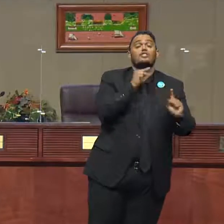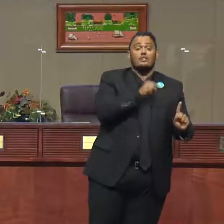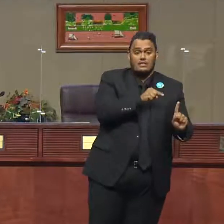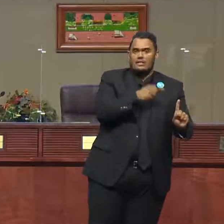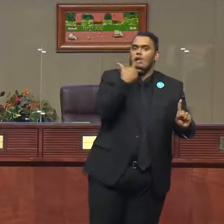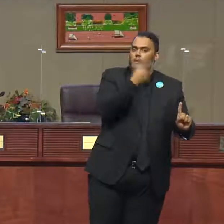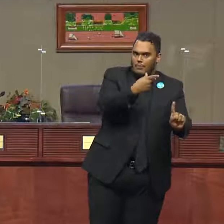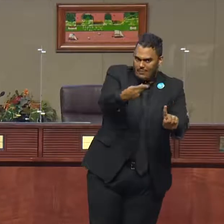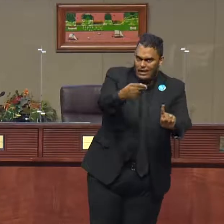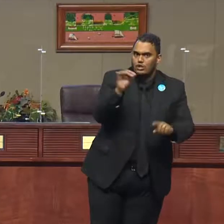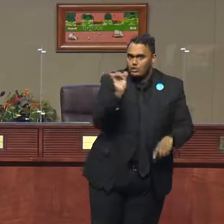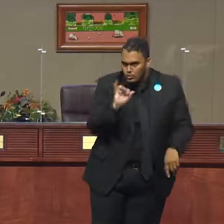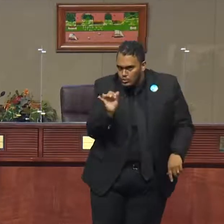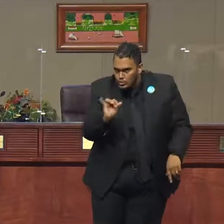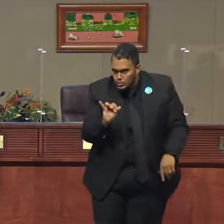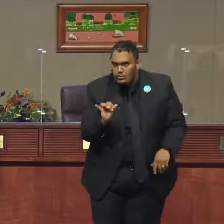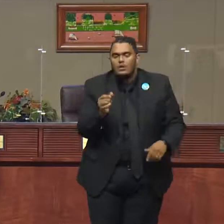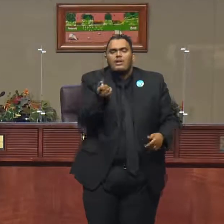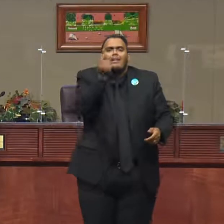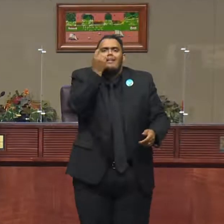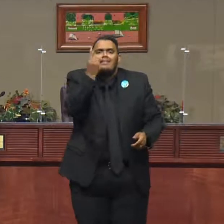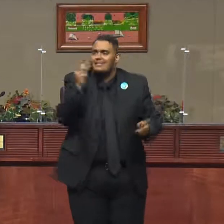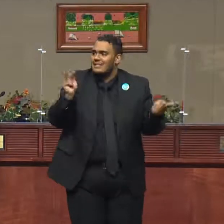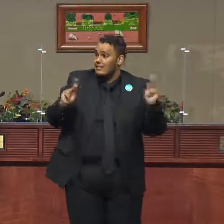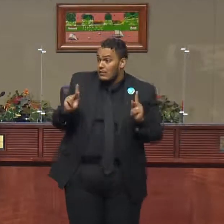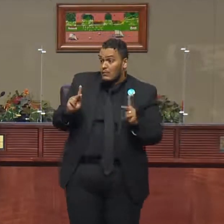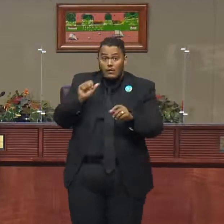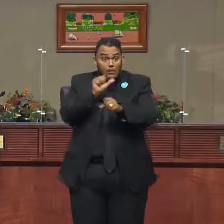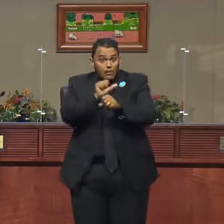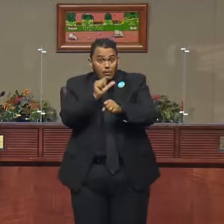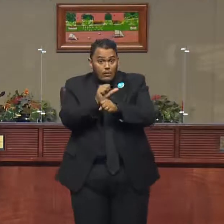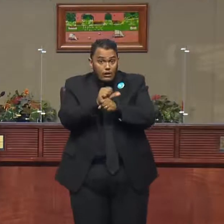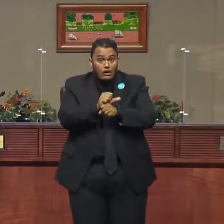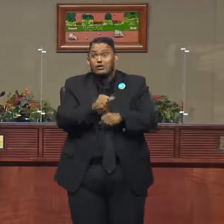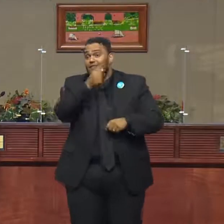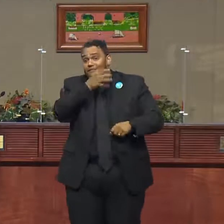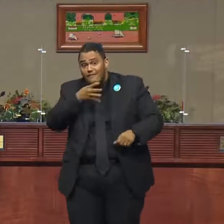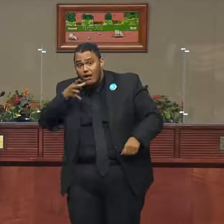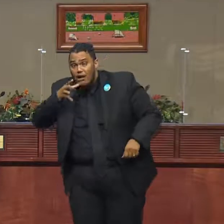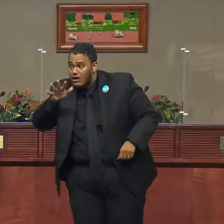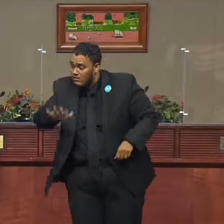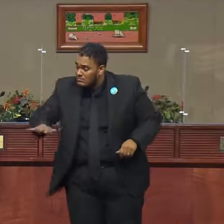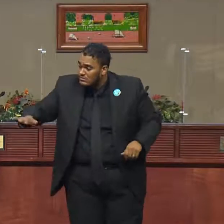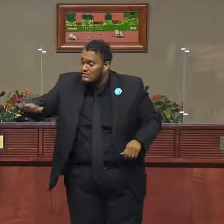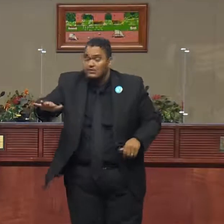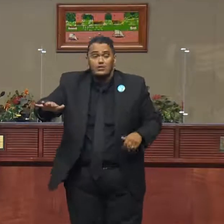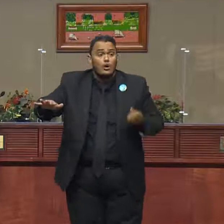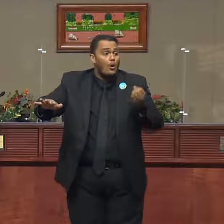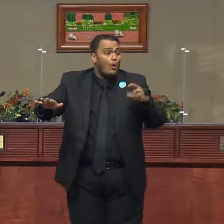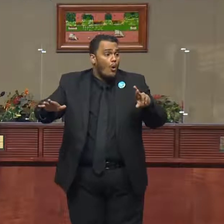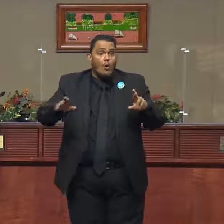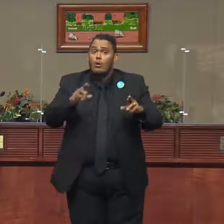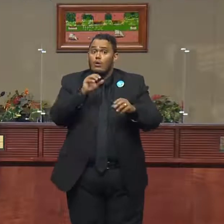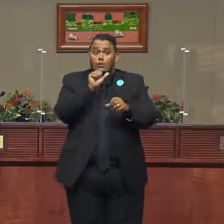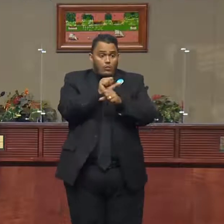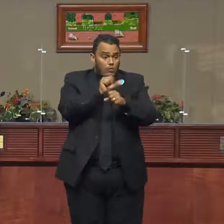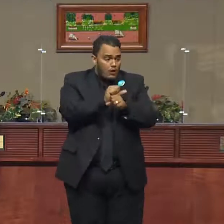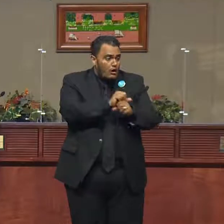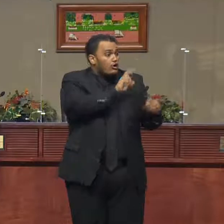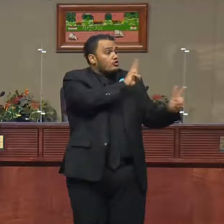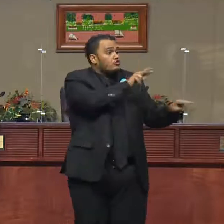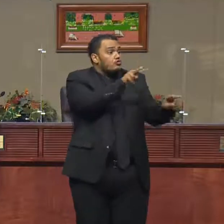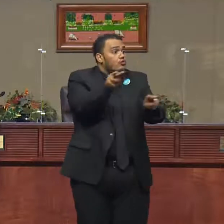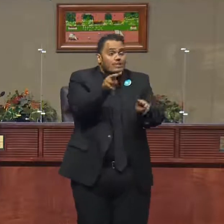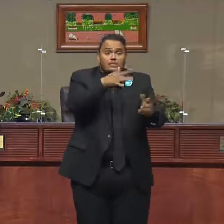in agriculture or in tourism, or even in other part of the service industry, it's